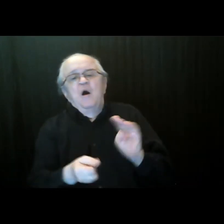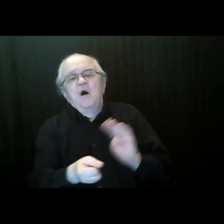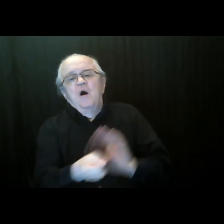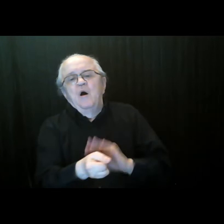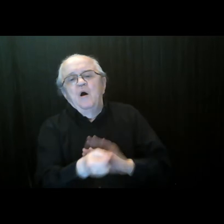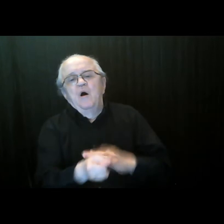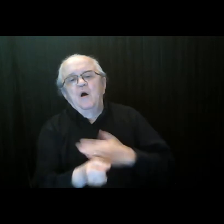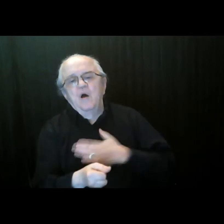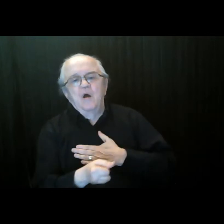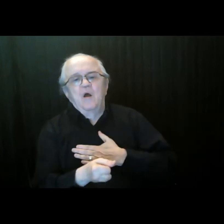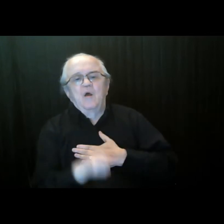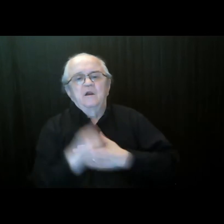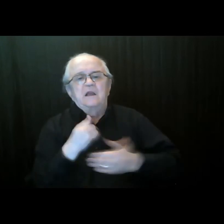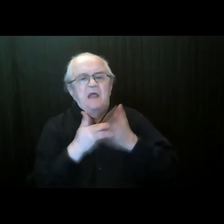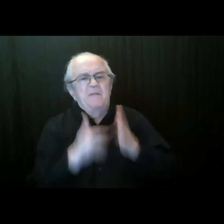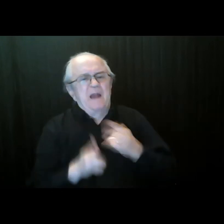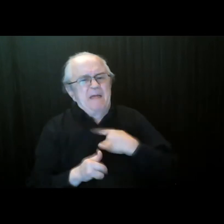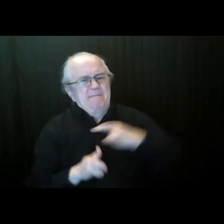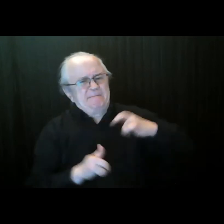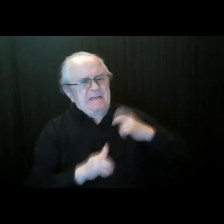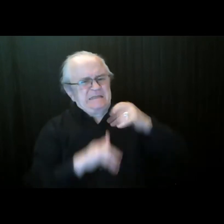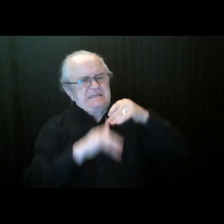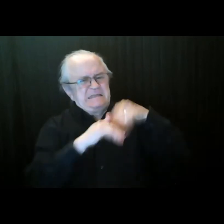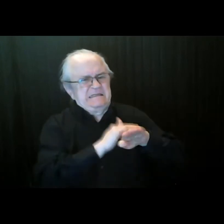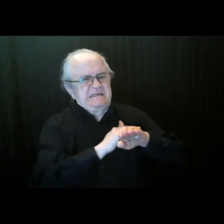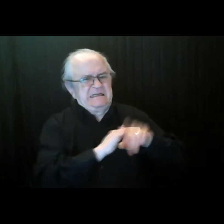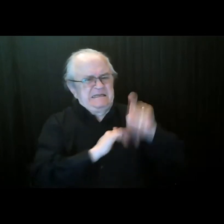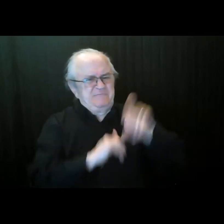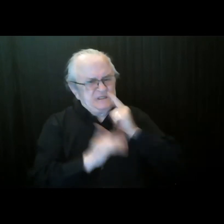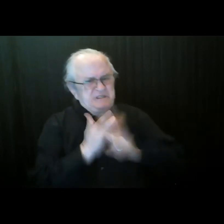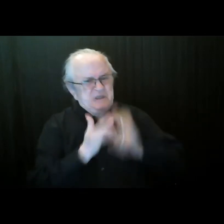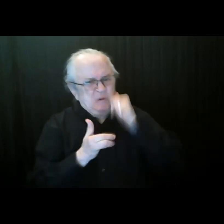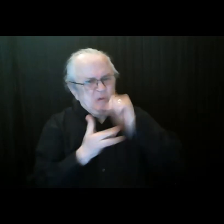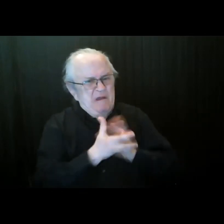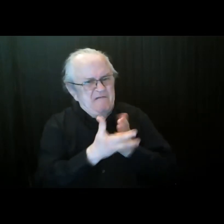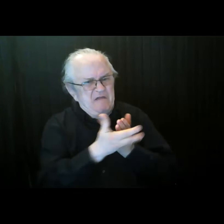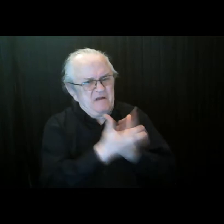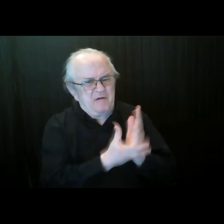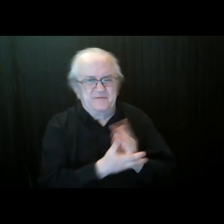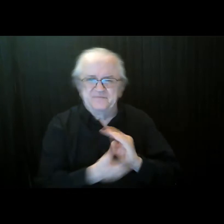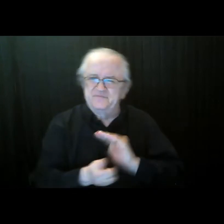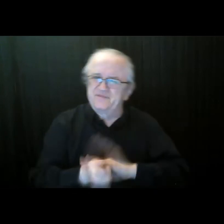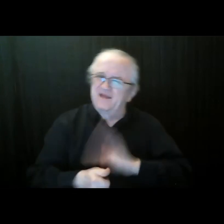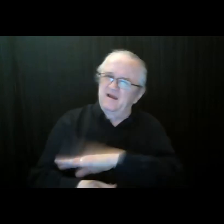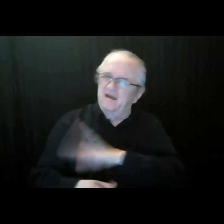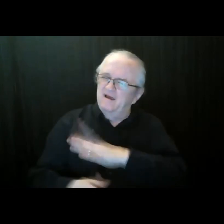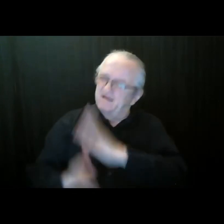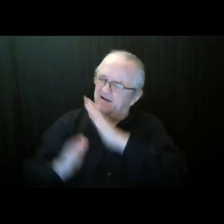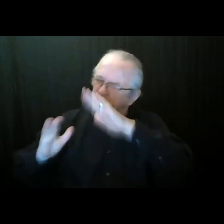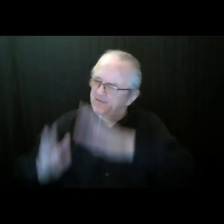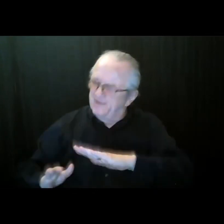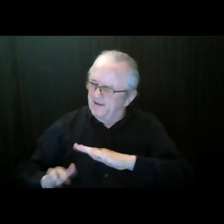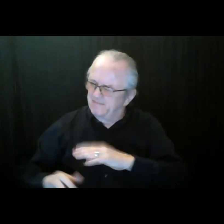neighbor. I've got to get inside, he said. I've got to go and make sure my wife is all right. Oh, calm down, man. What is